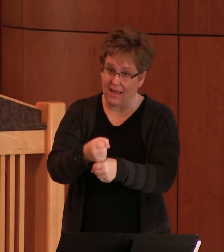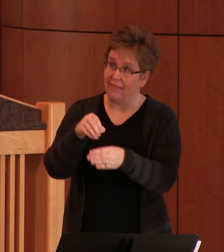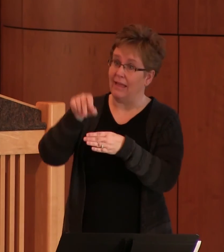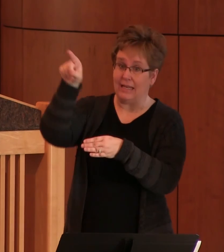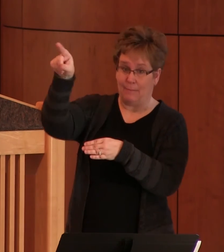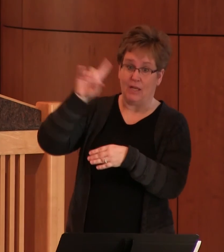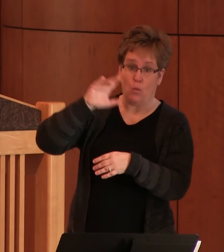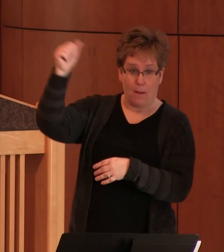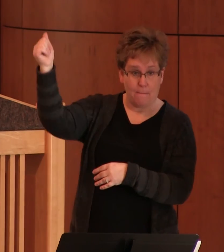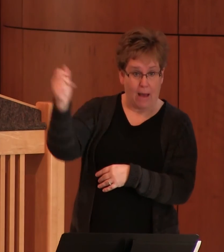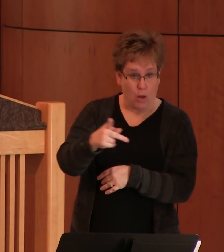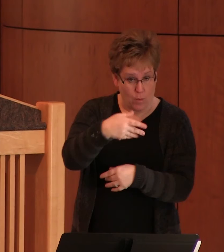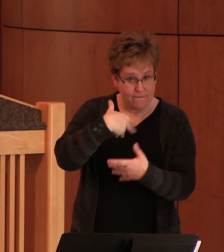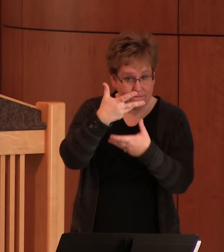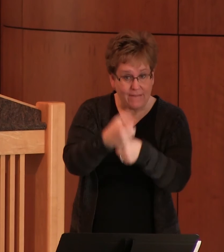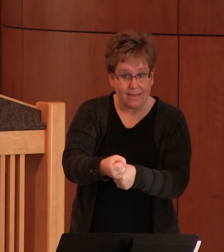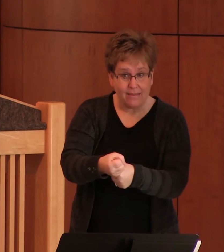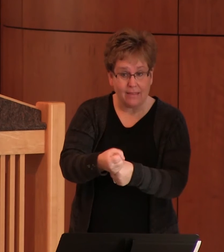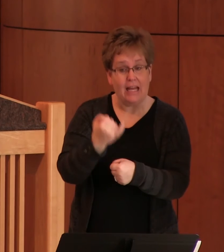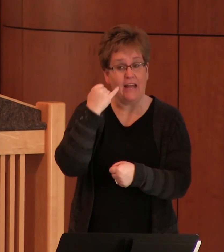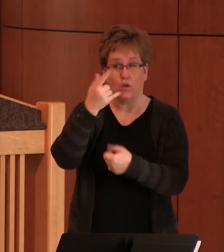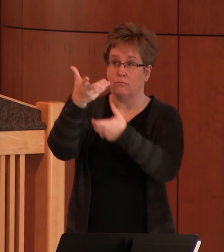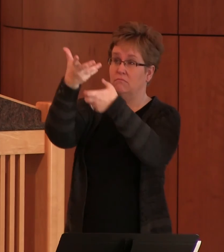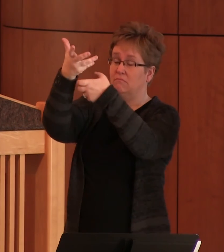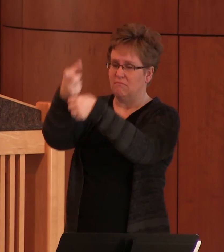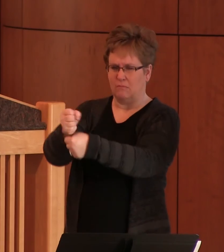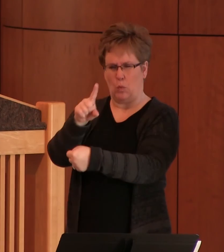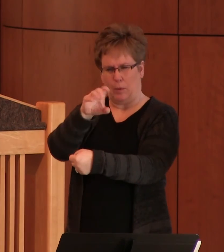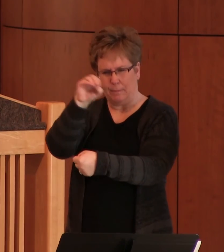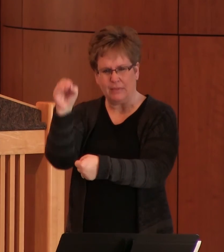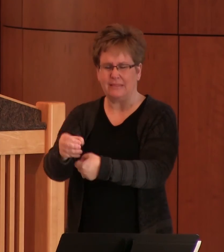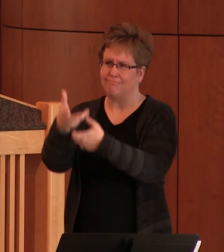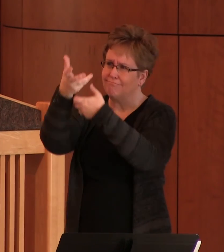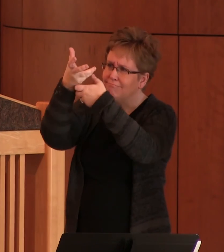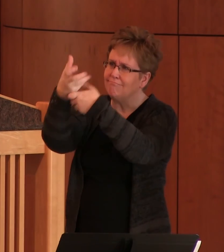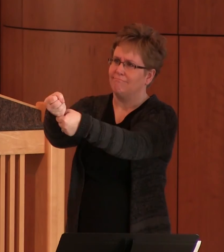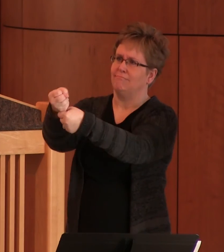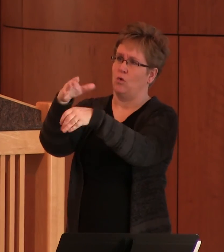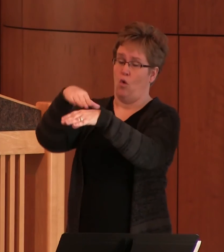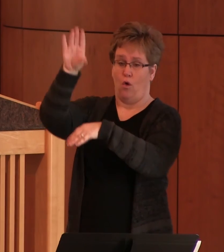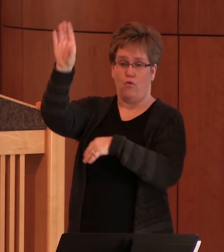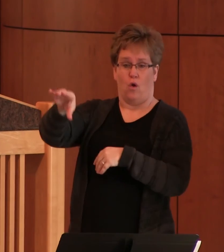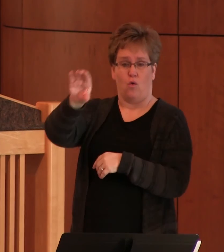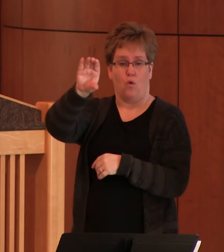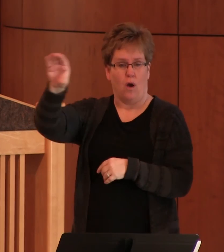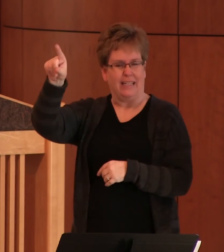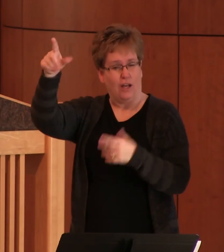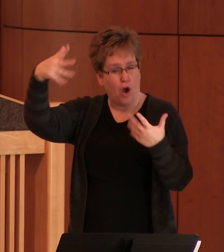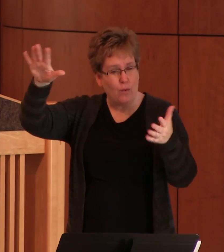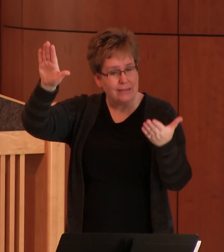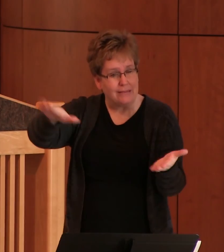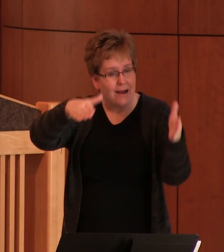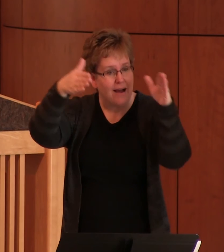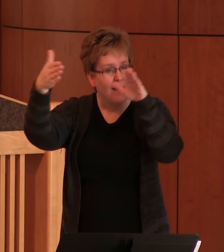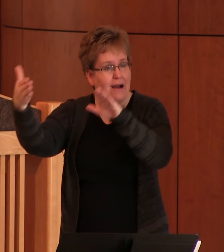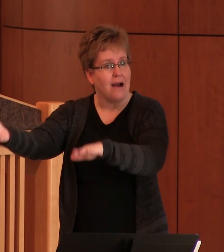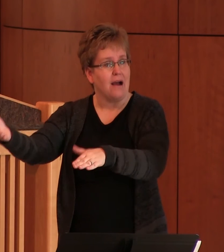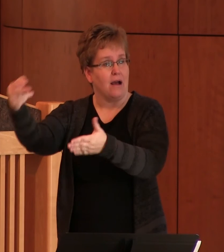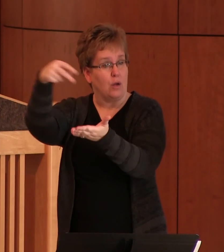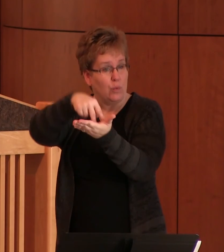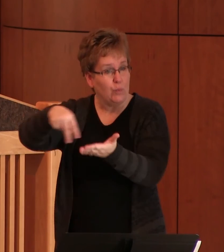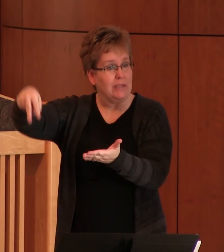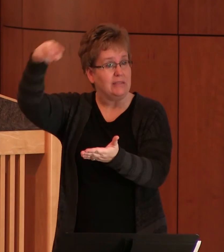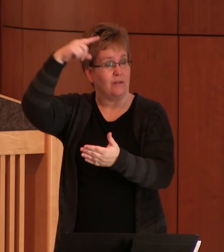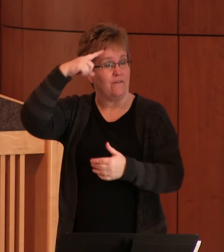return. And when we place our trust in the King who bears the cross, the one who has died and who has